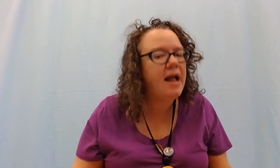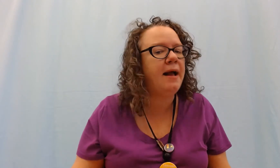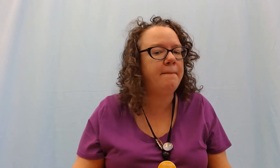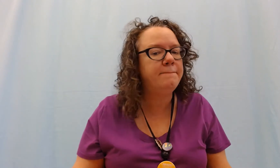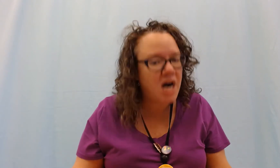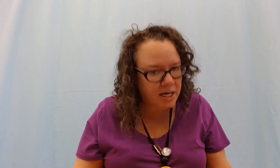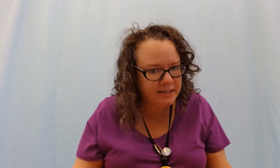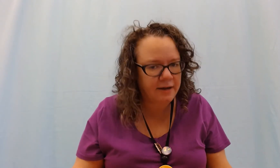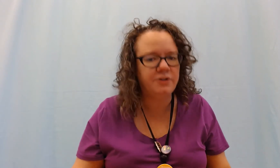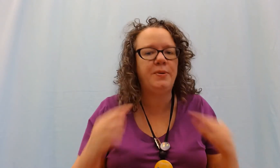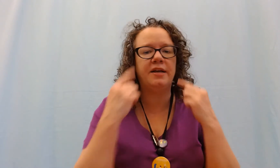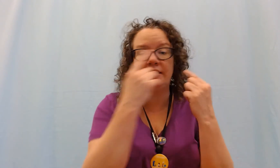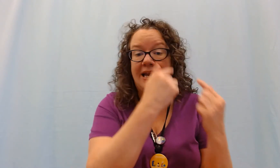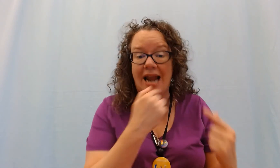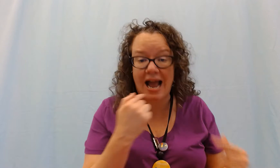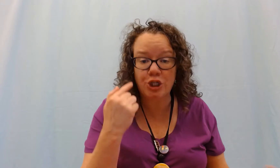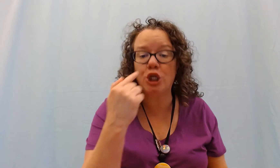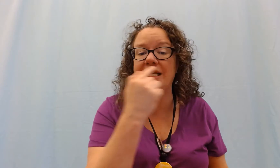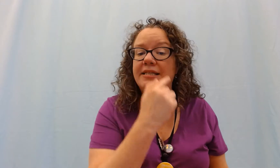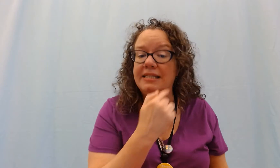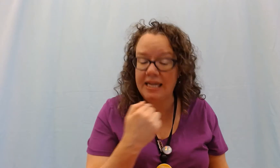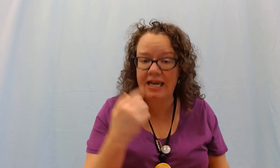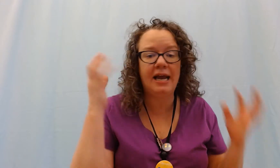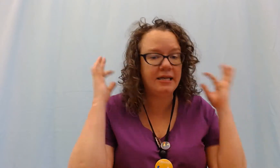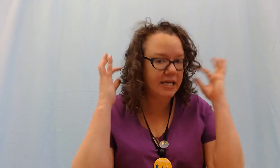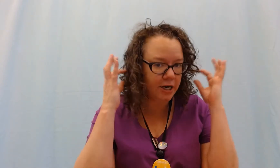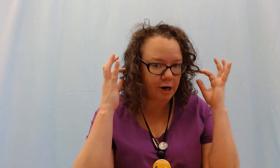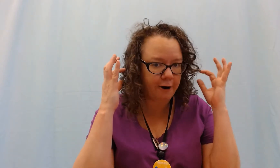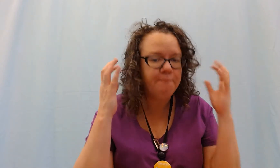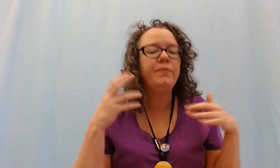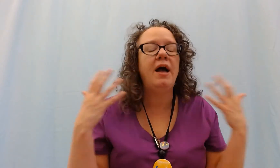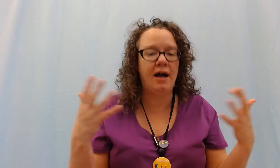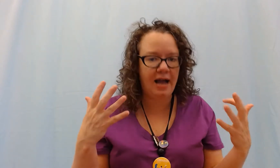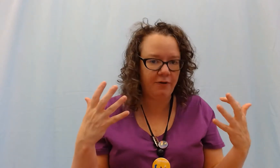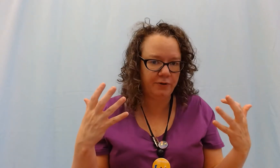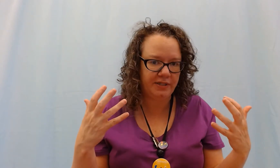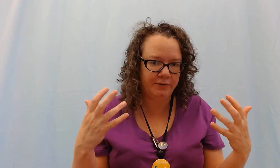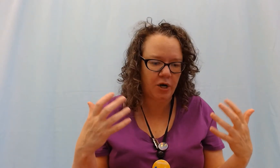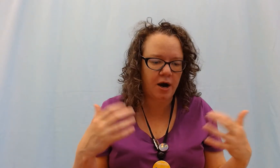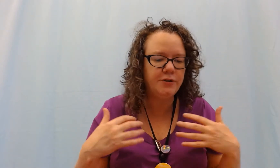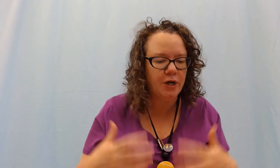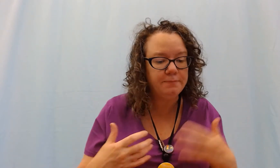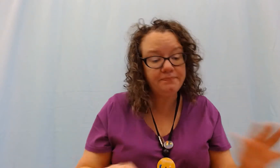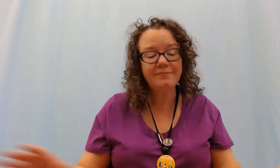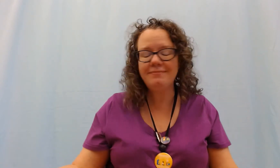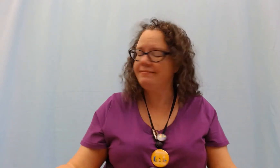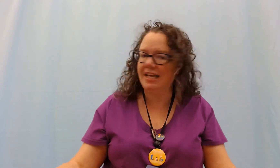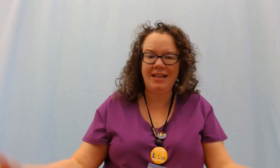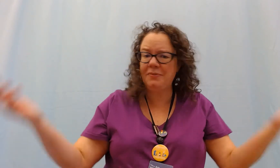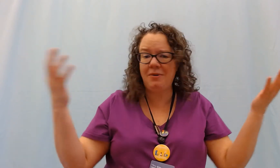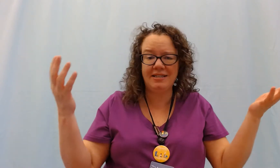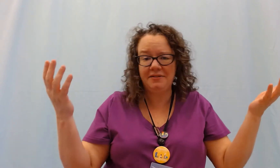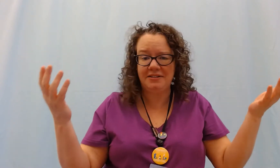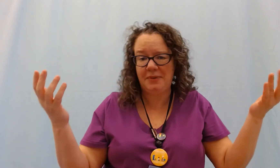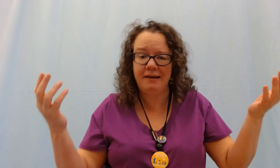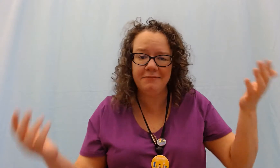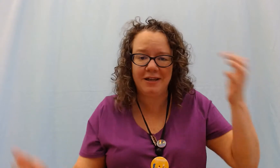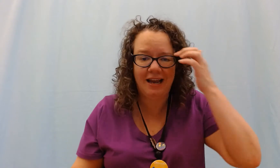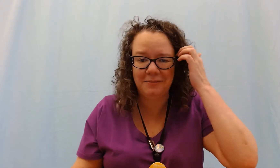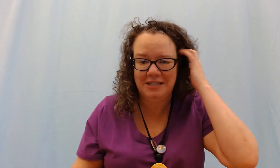and ma sounds because they can actually see and hear how those sounds are. So that's why it worked out this way with animal sounds,